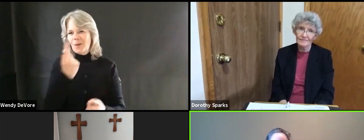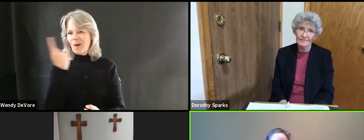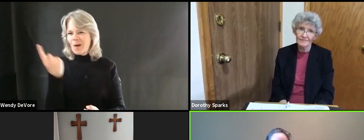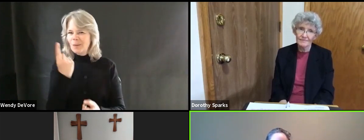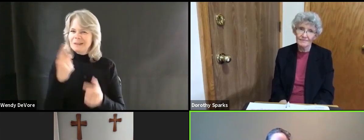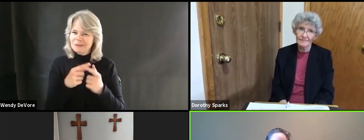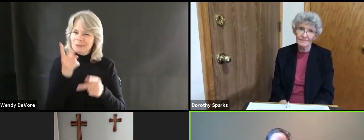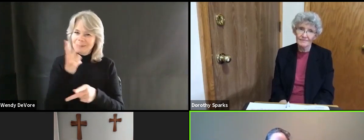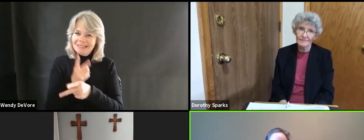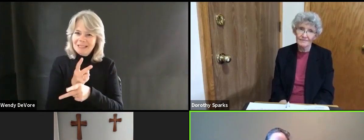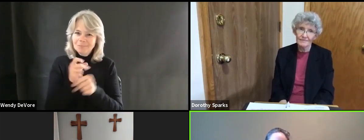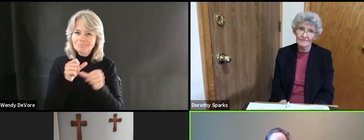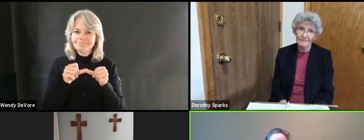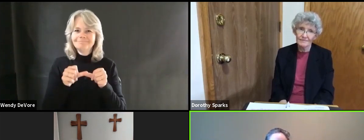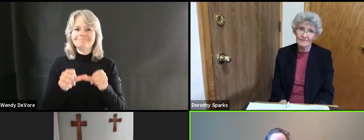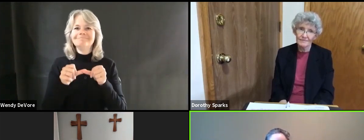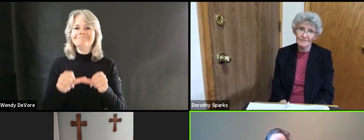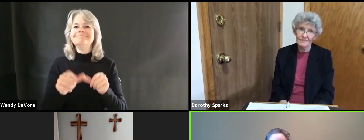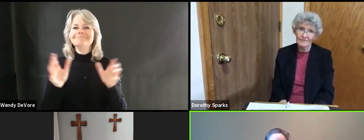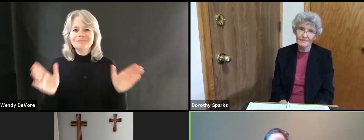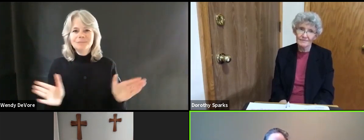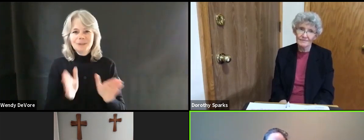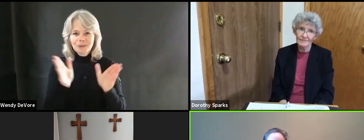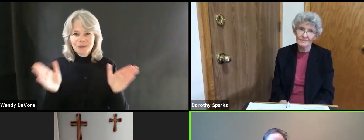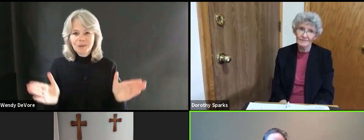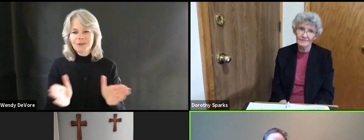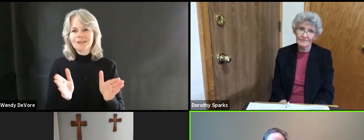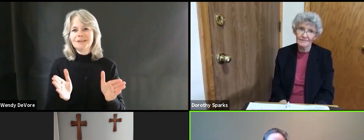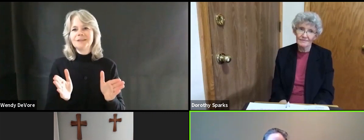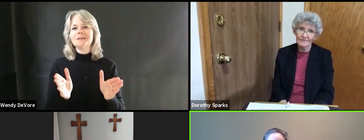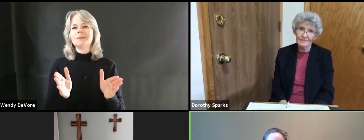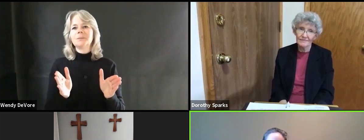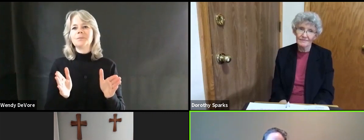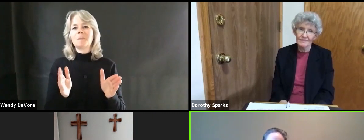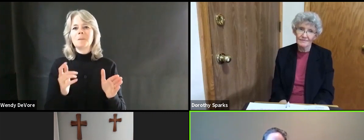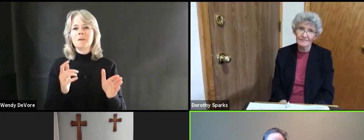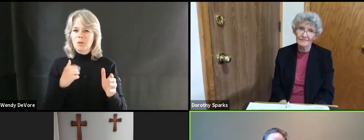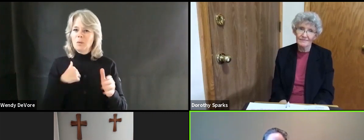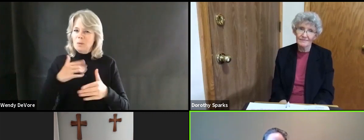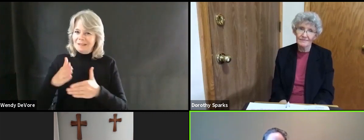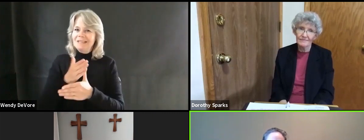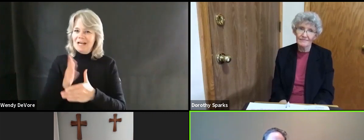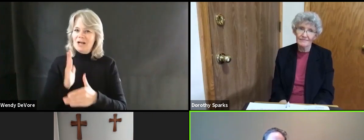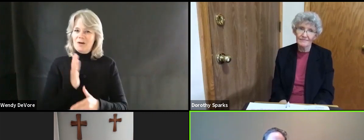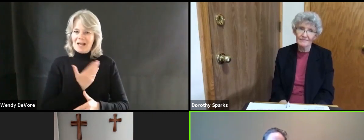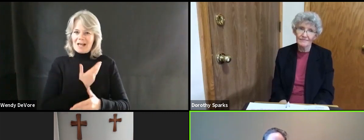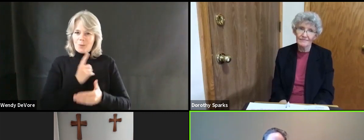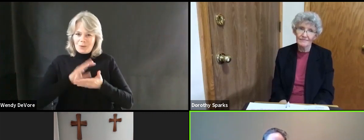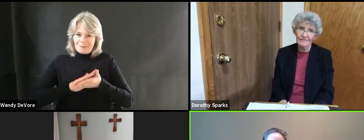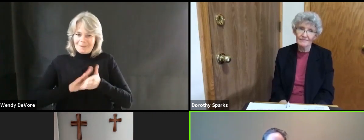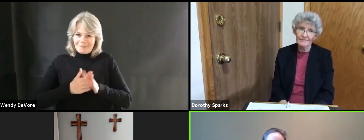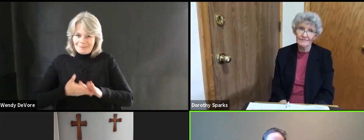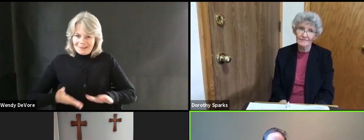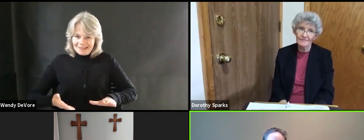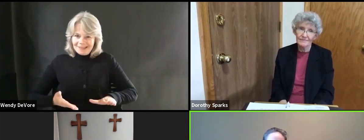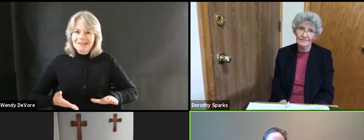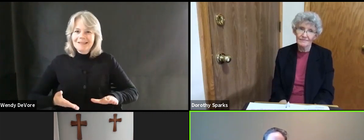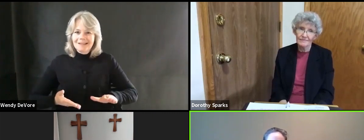encourage one another, to share the peace that we do have for our lives with